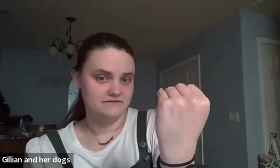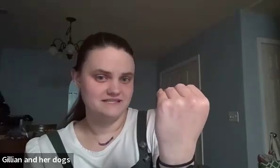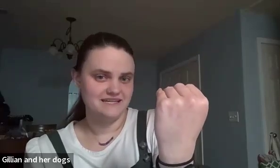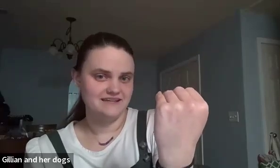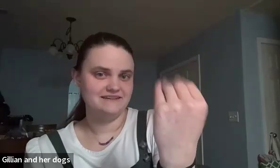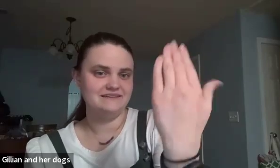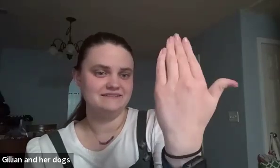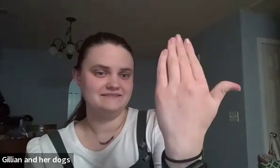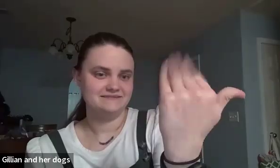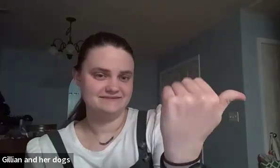15,